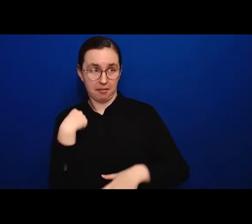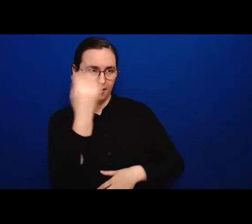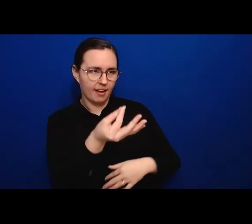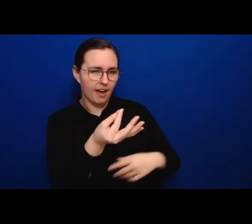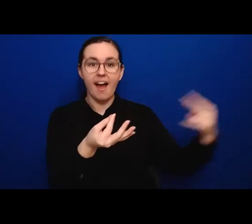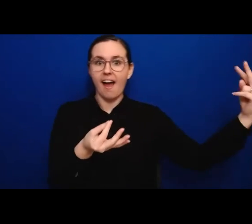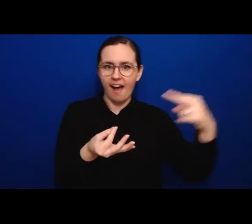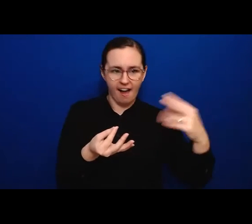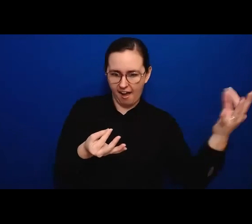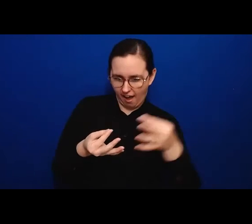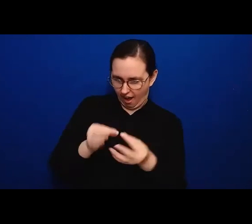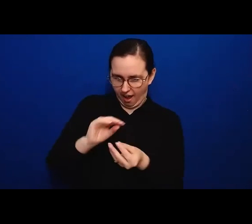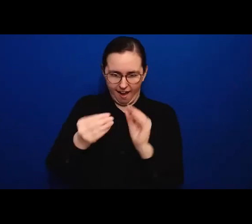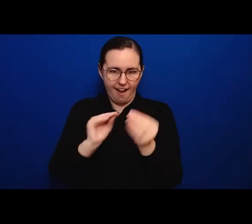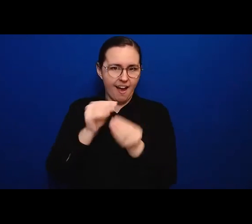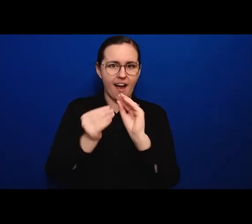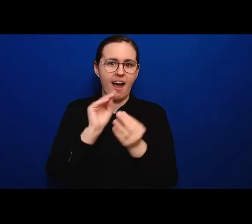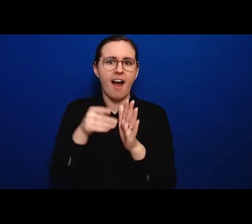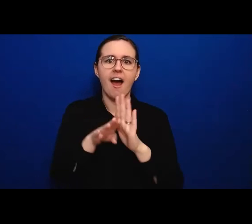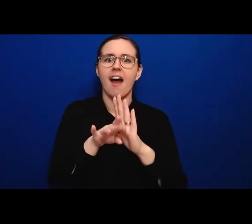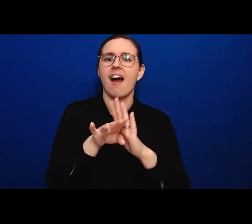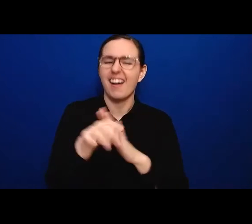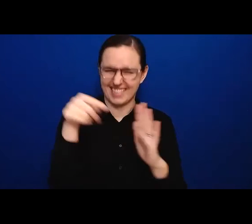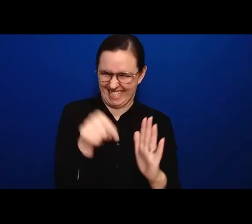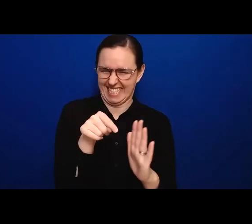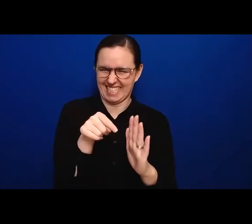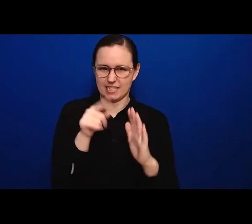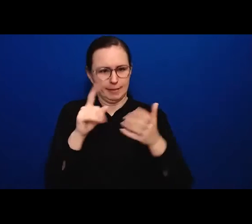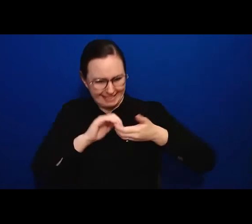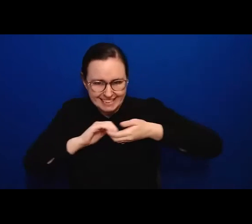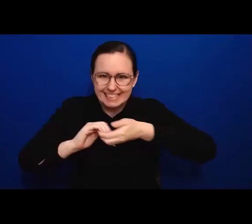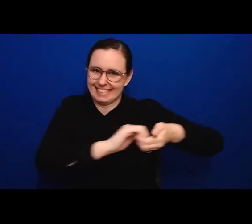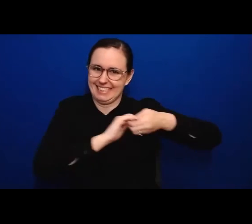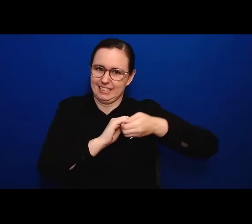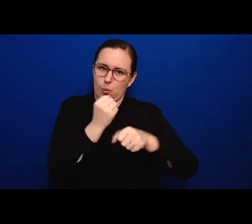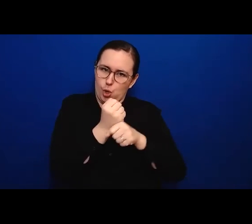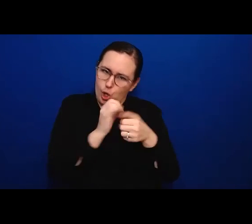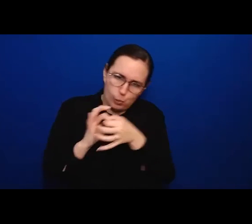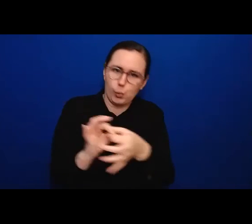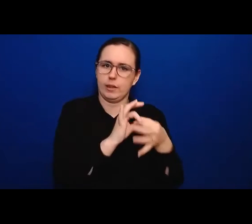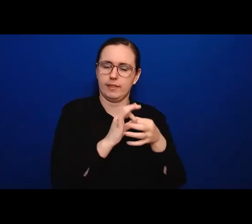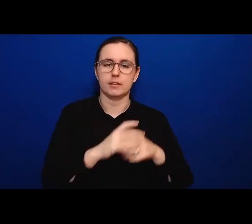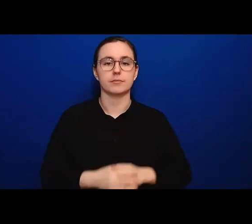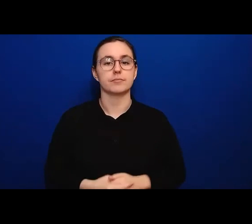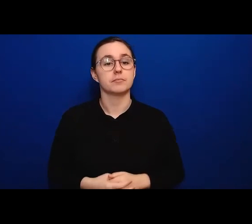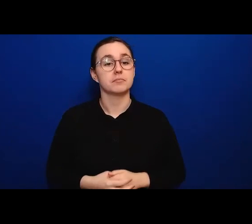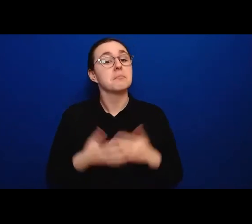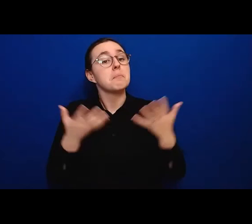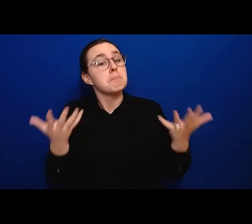I've had as well. That many times I express an idea, and maybe the idea could be